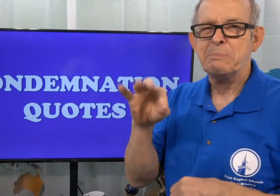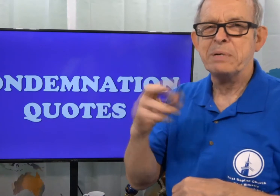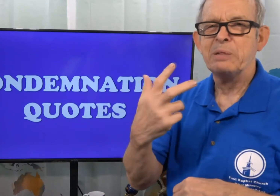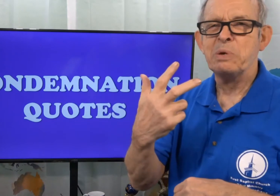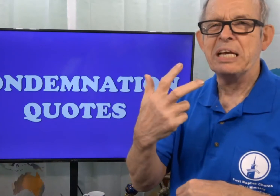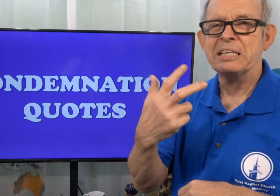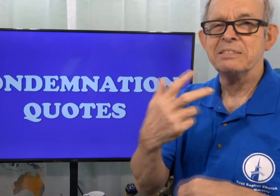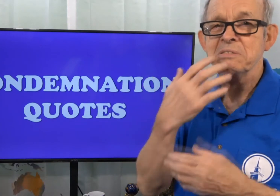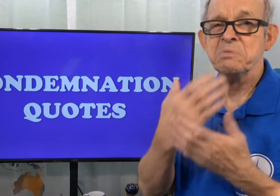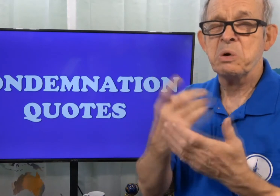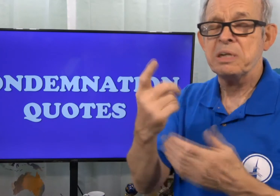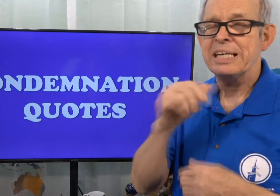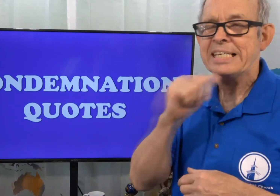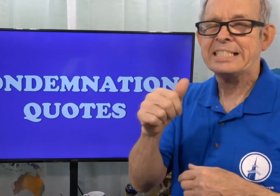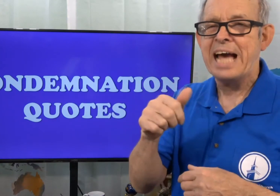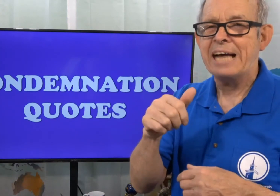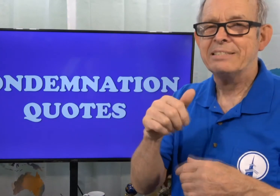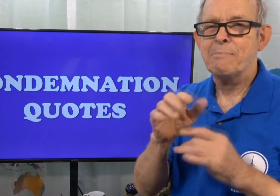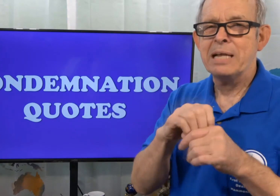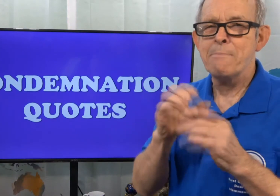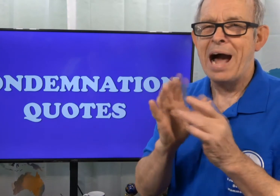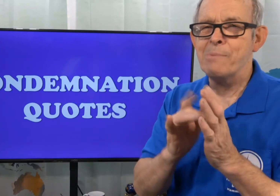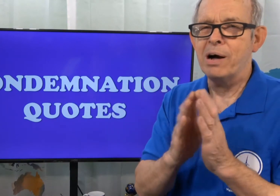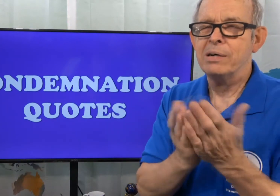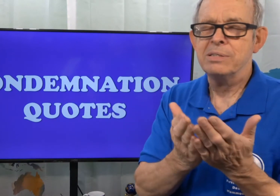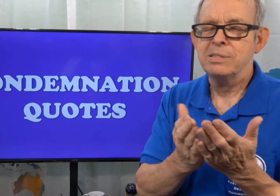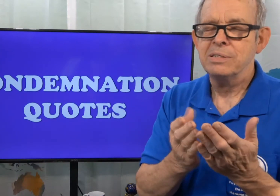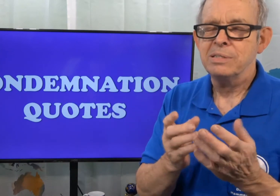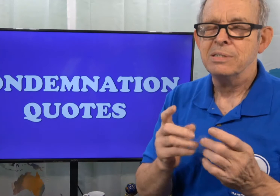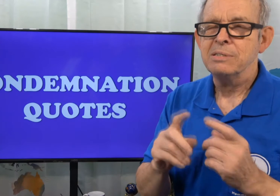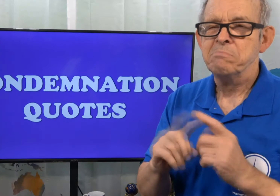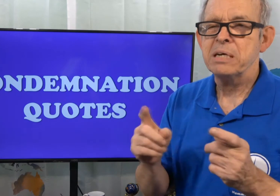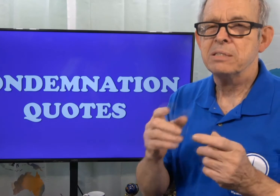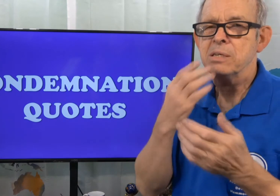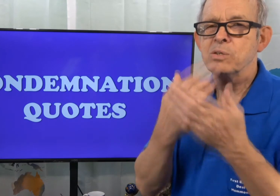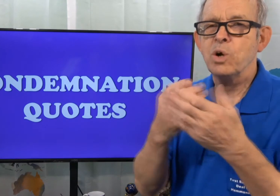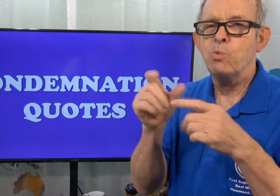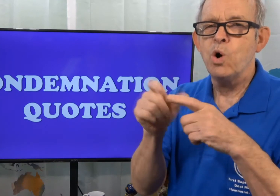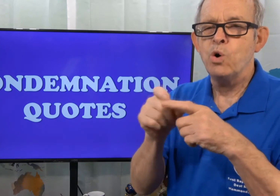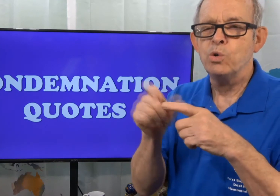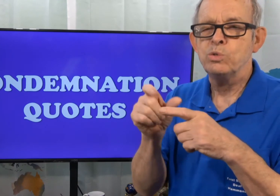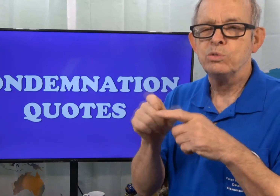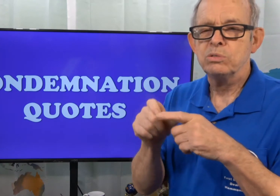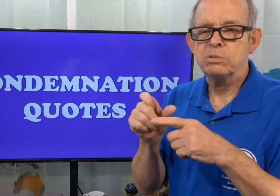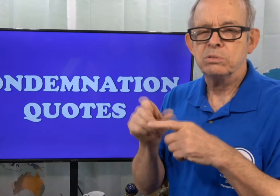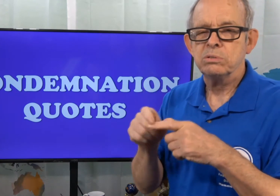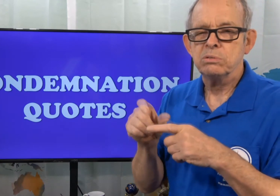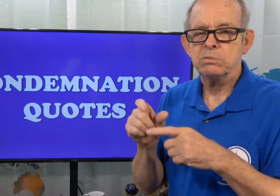prove a big it's not the Bible, but the word.